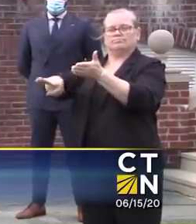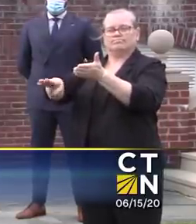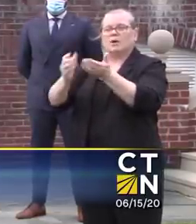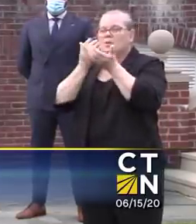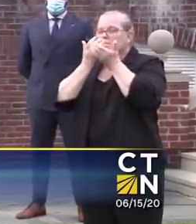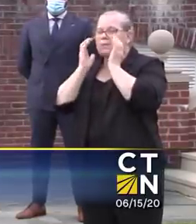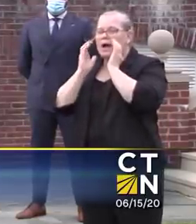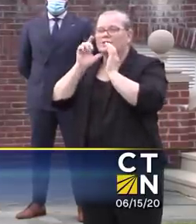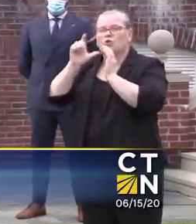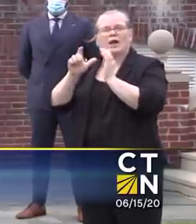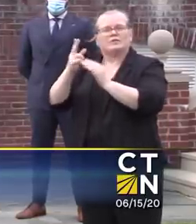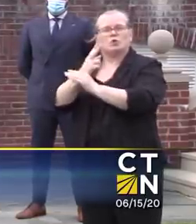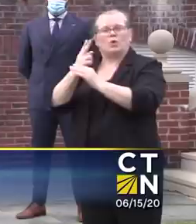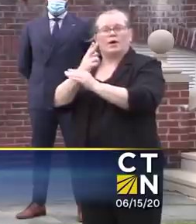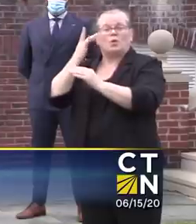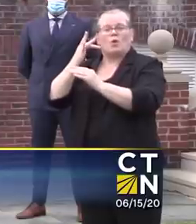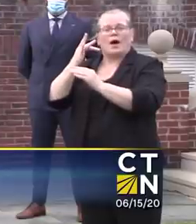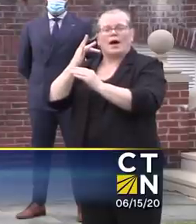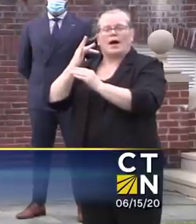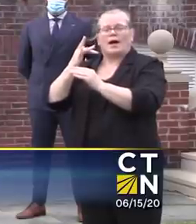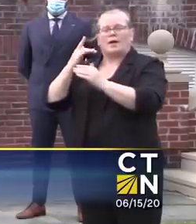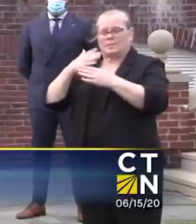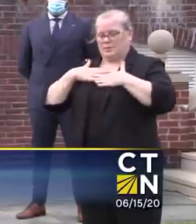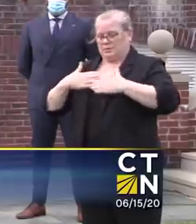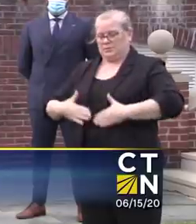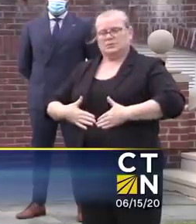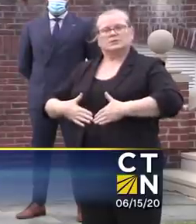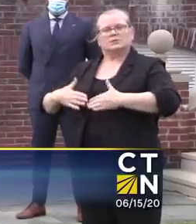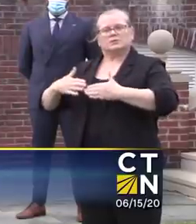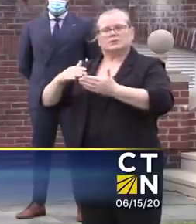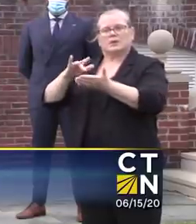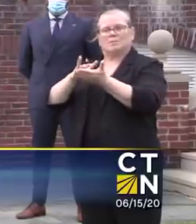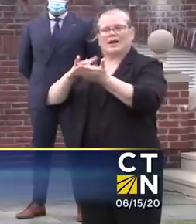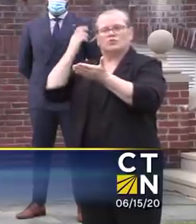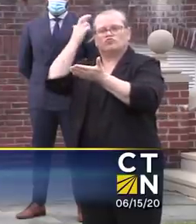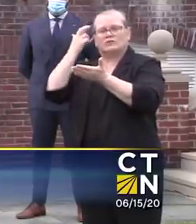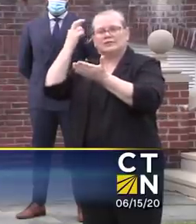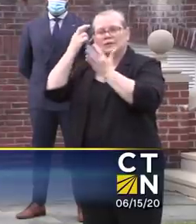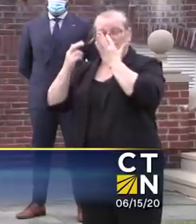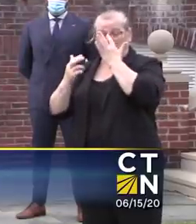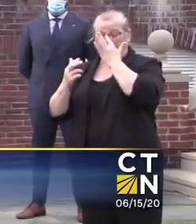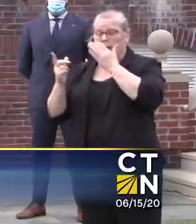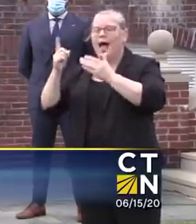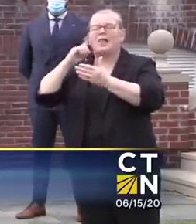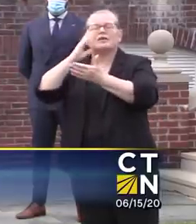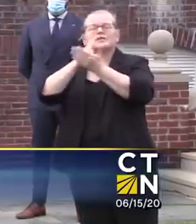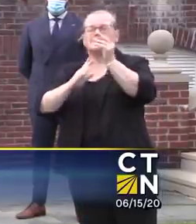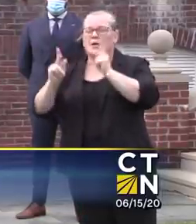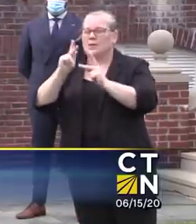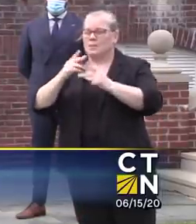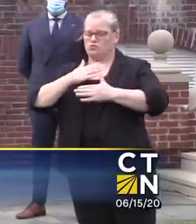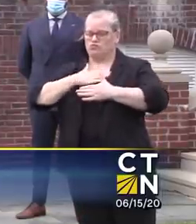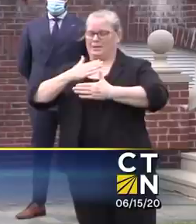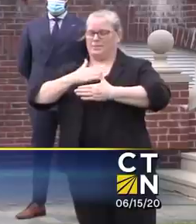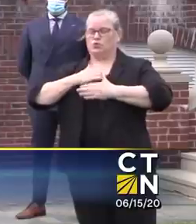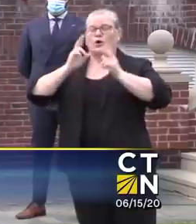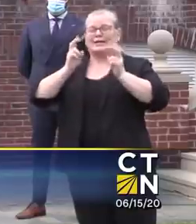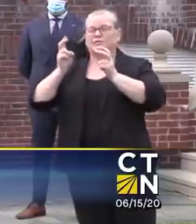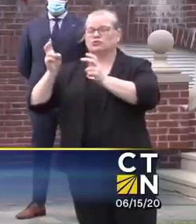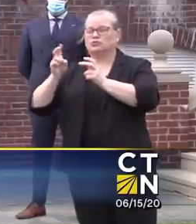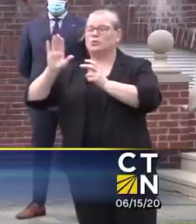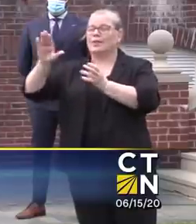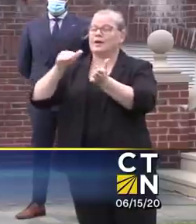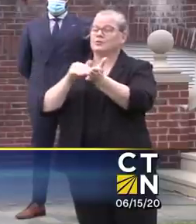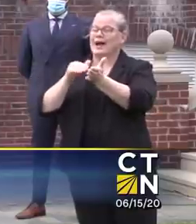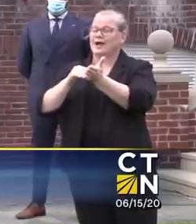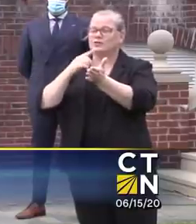an owner legally I think some people ask them have to go outside? respiratory issues where their doctor has said don't wear a mask. I haven't been really strict on enforcing